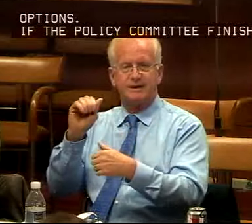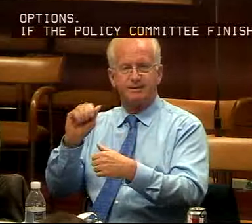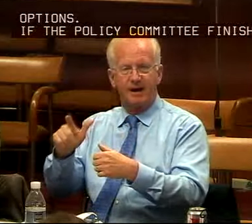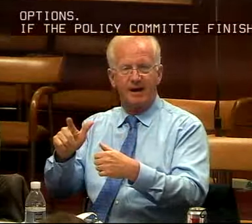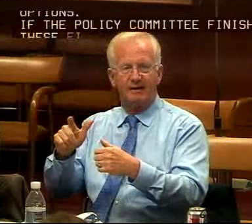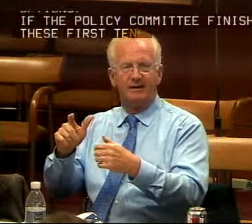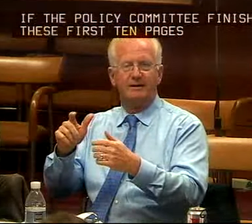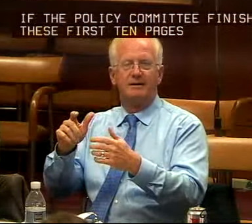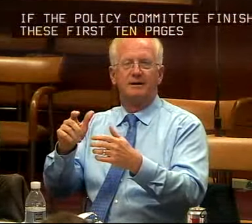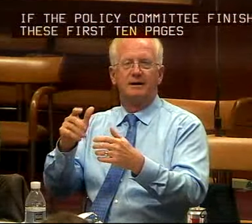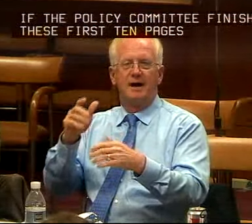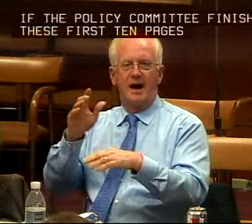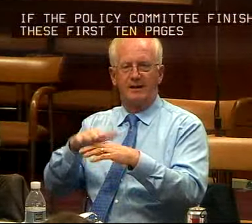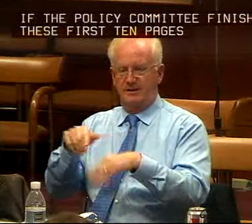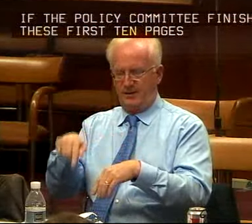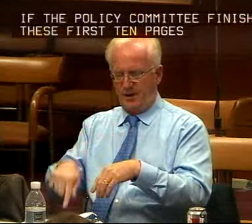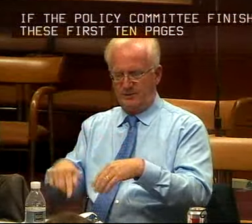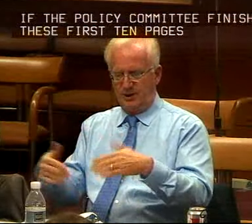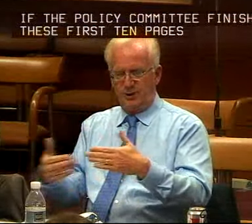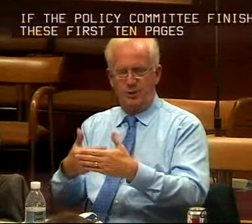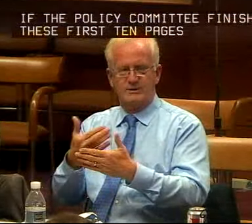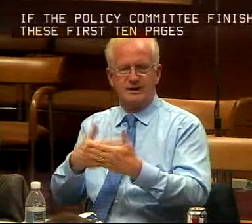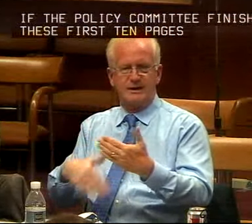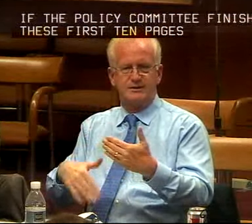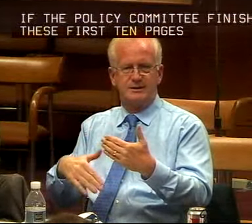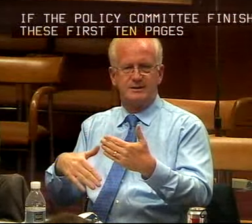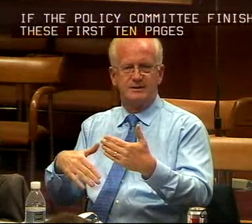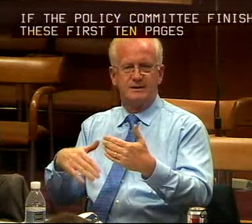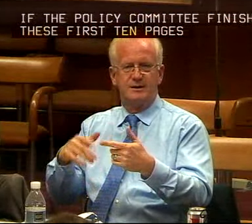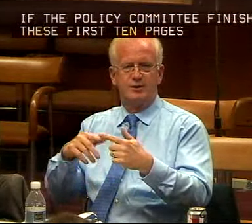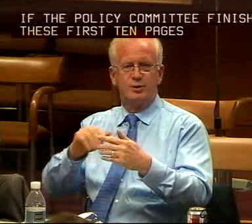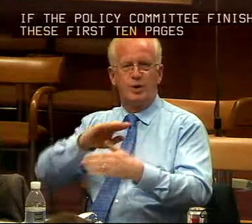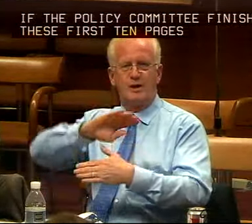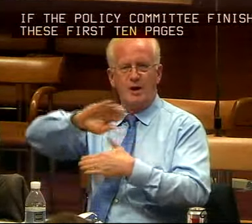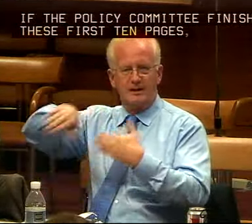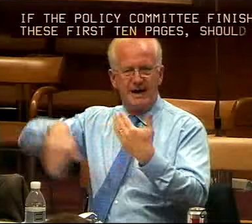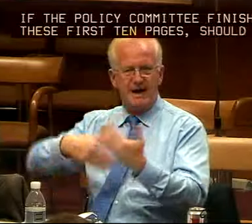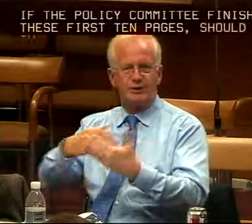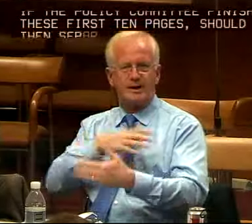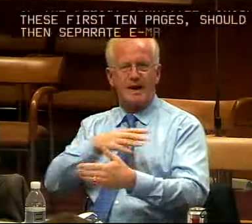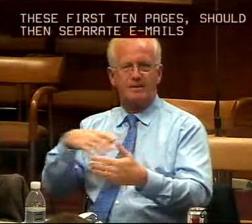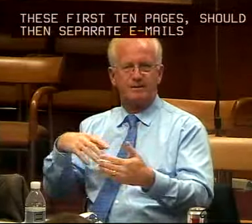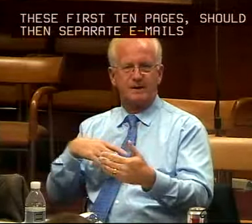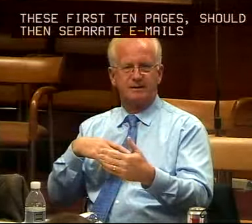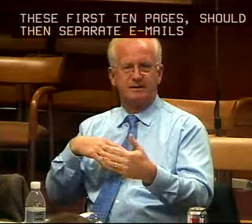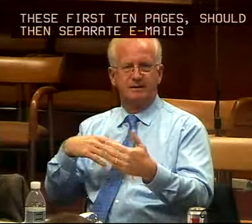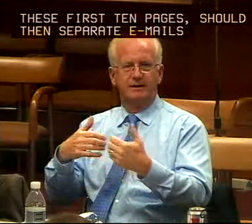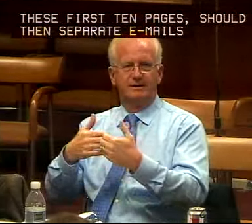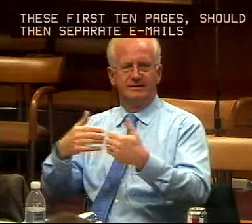should we then separate emails on this new section